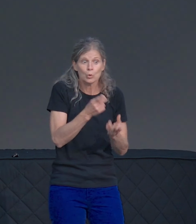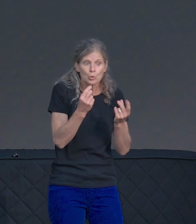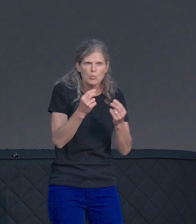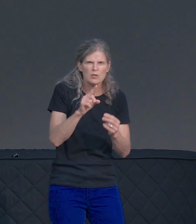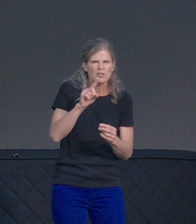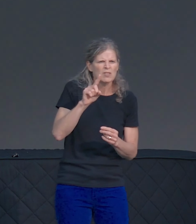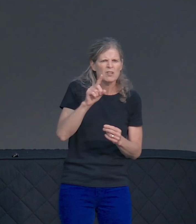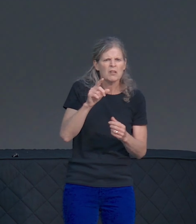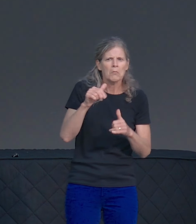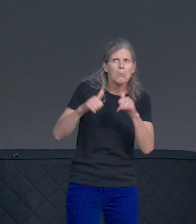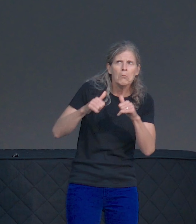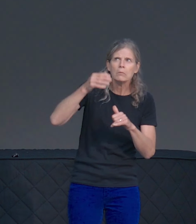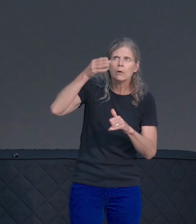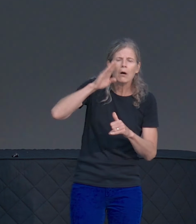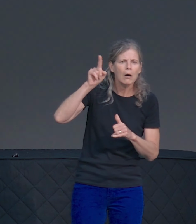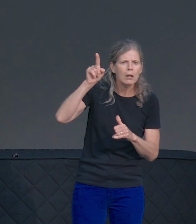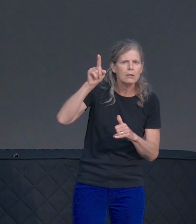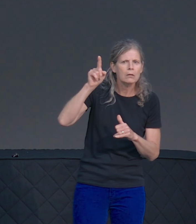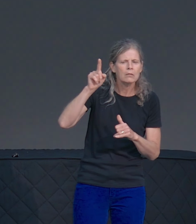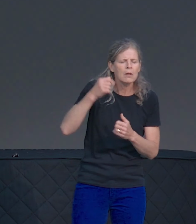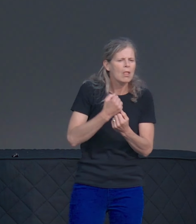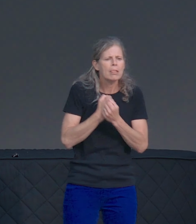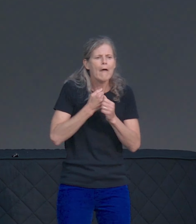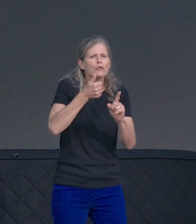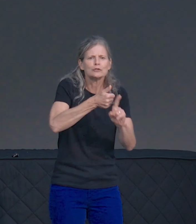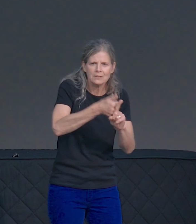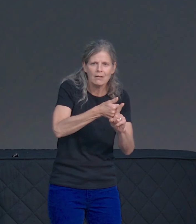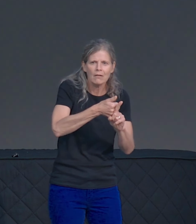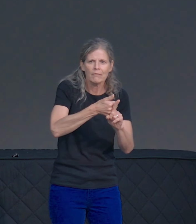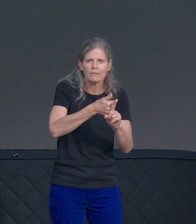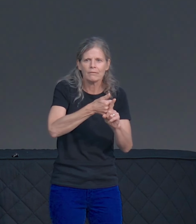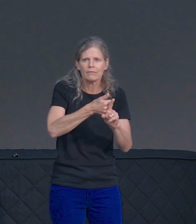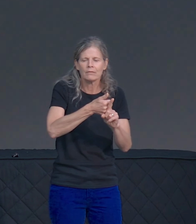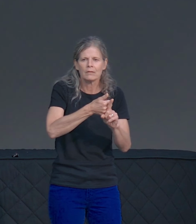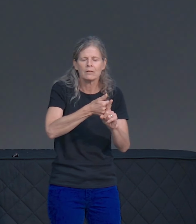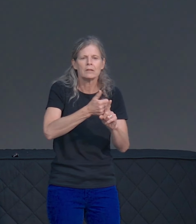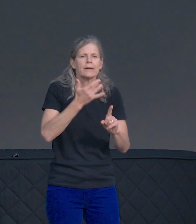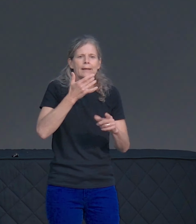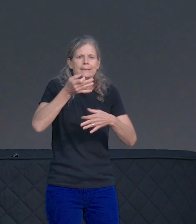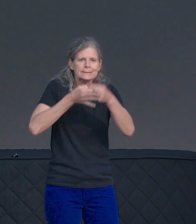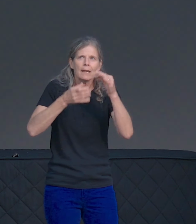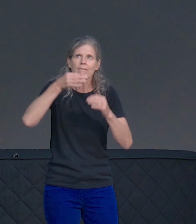goodness. Love yourself rather than God.